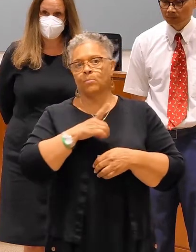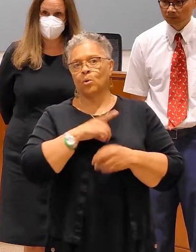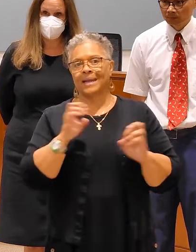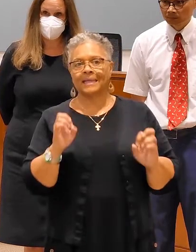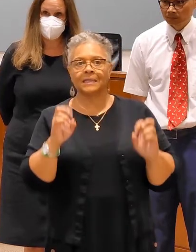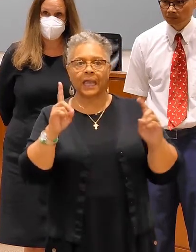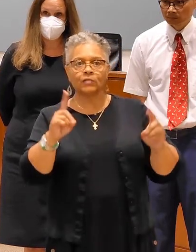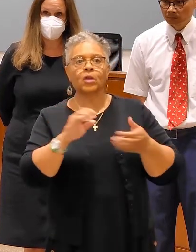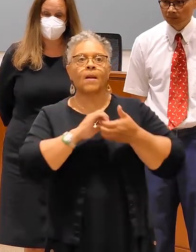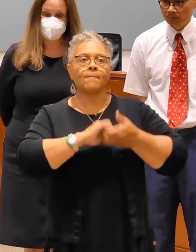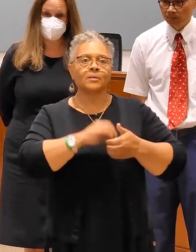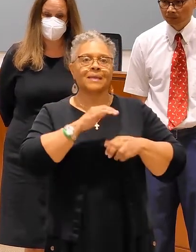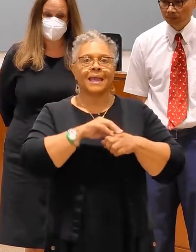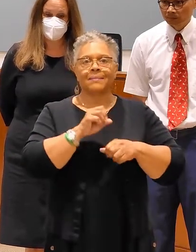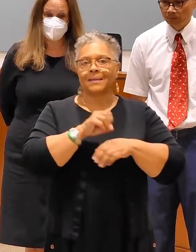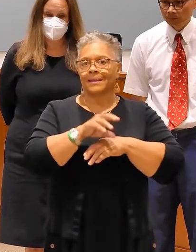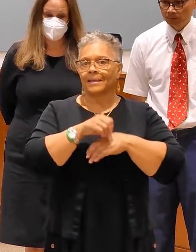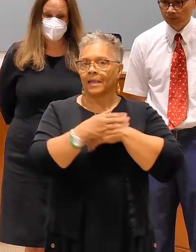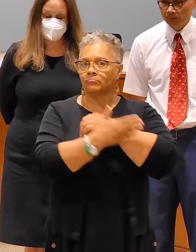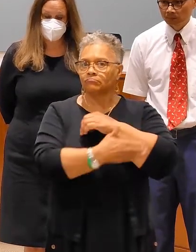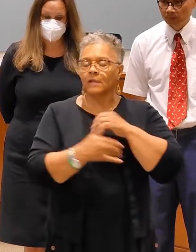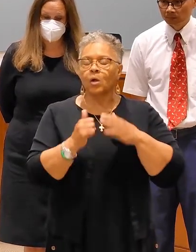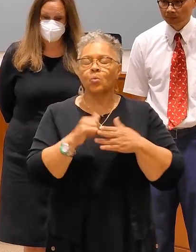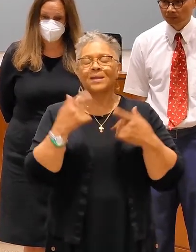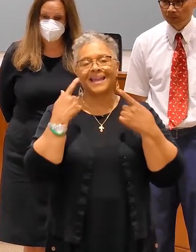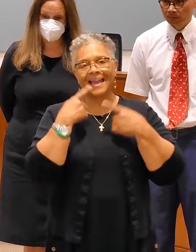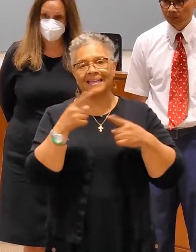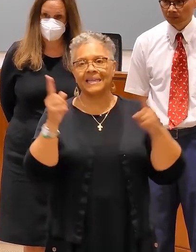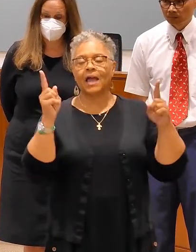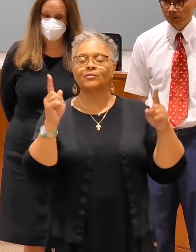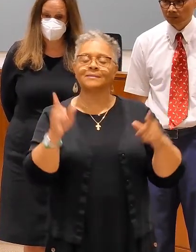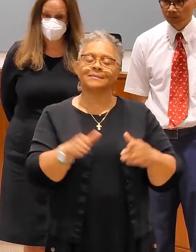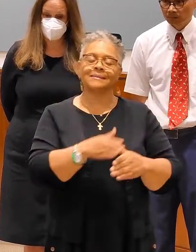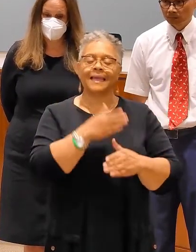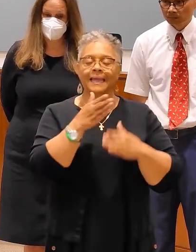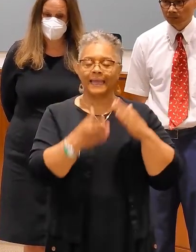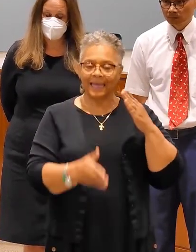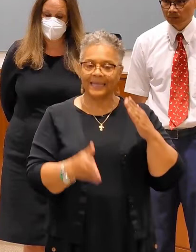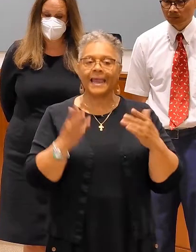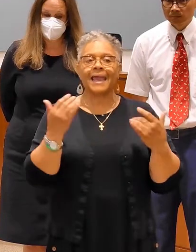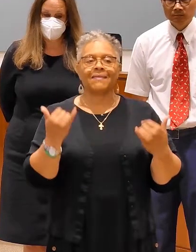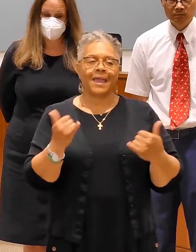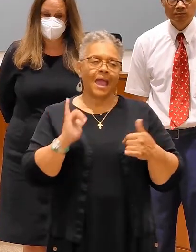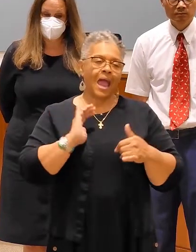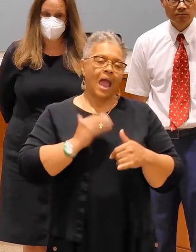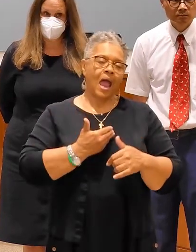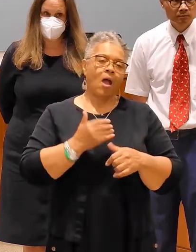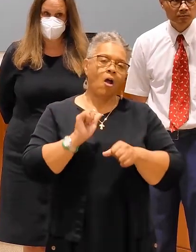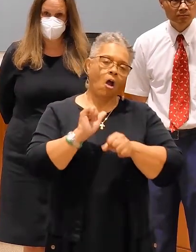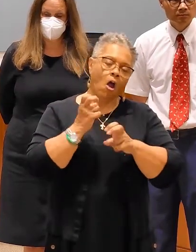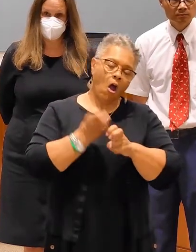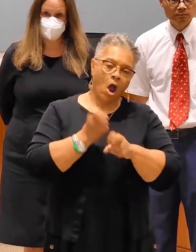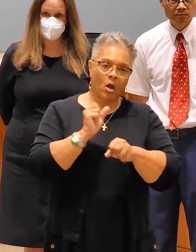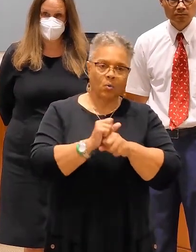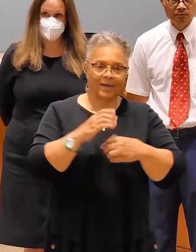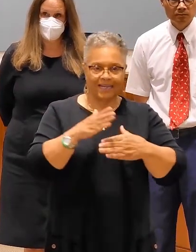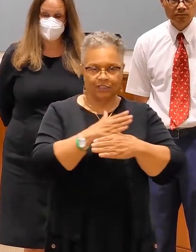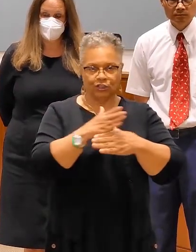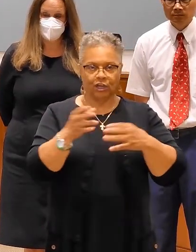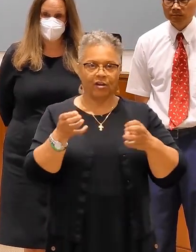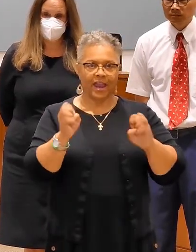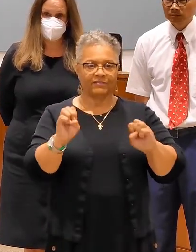our partners at the County Council, we can announce that end and that our hard work and shared efforts have paid